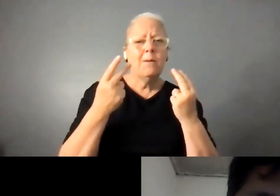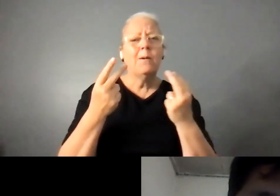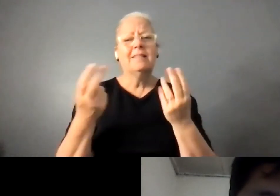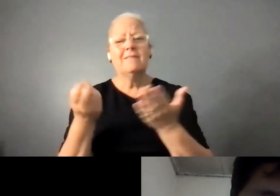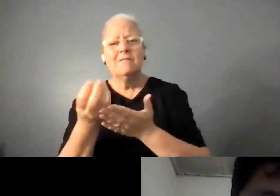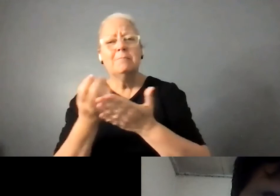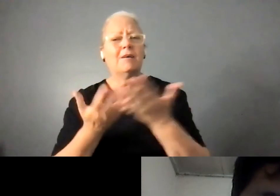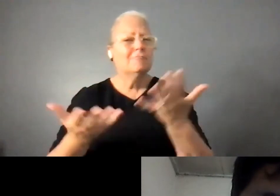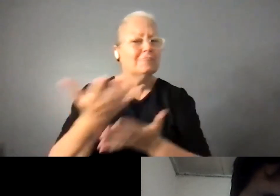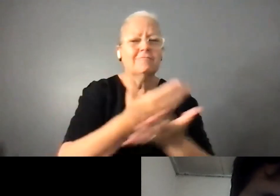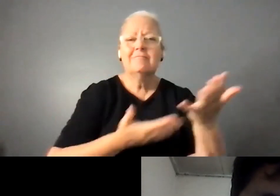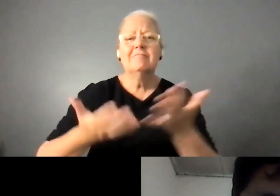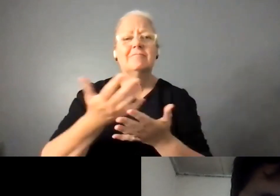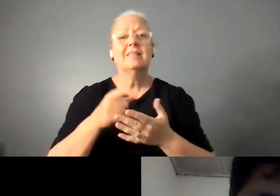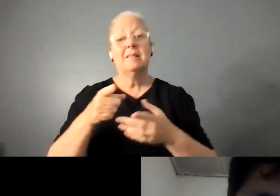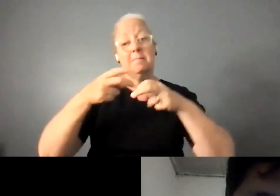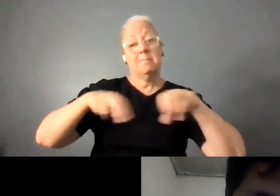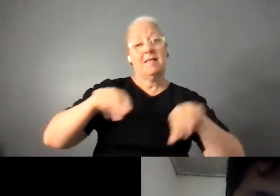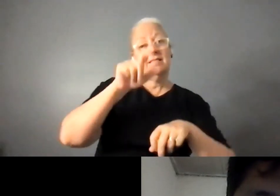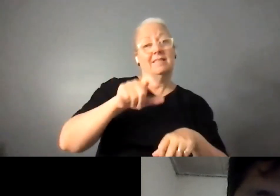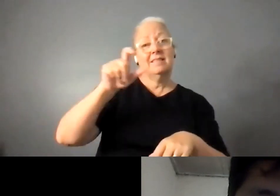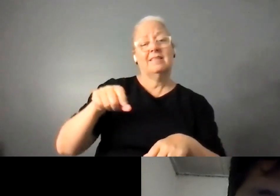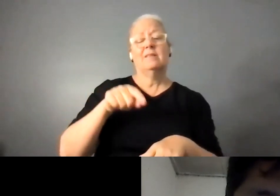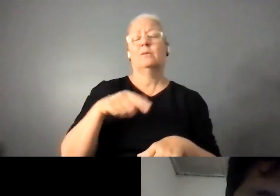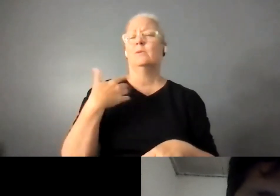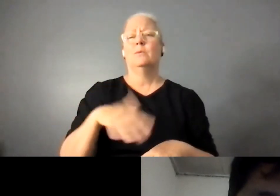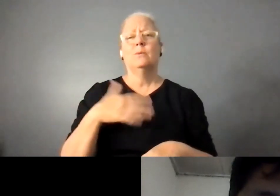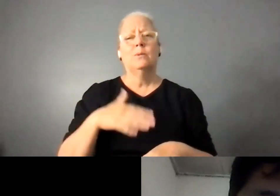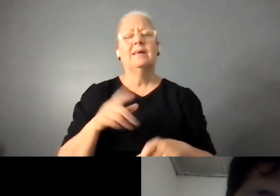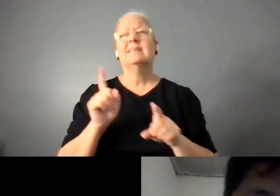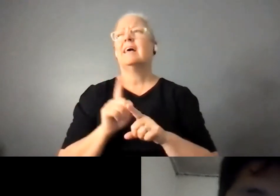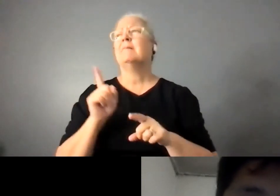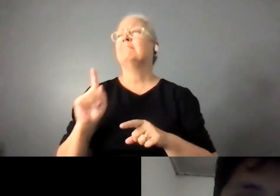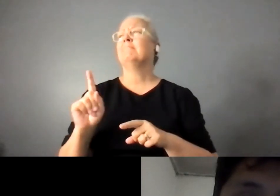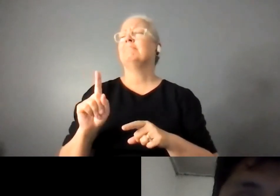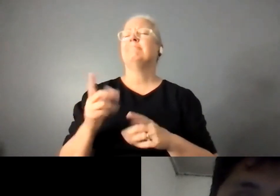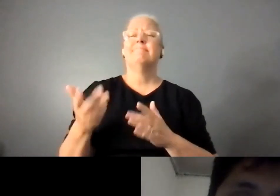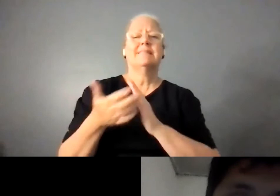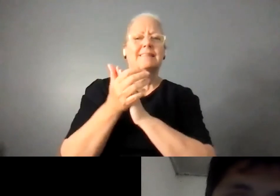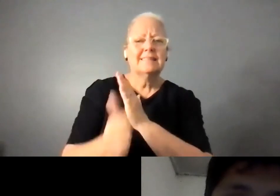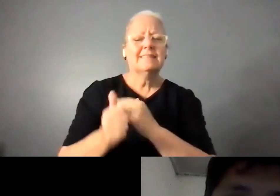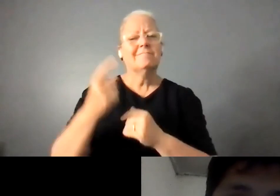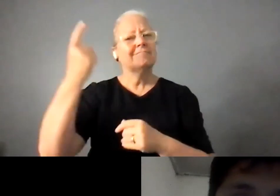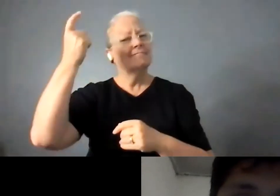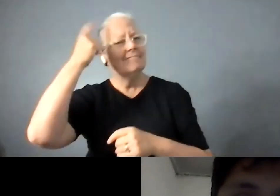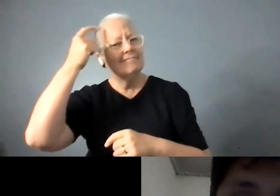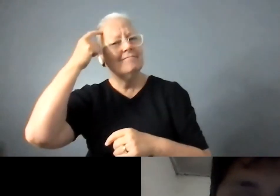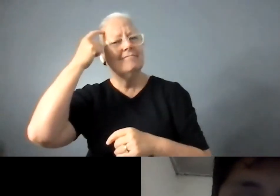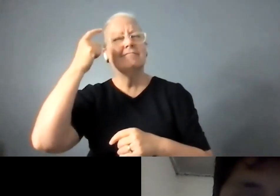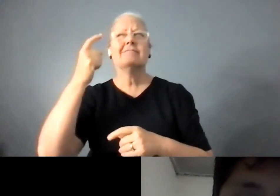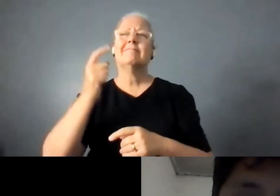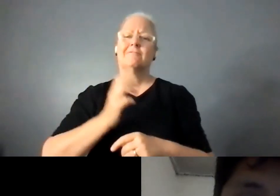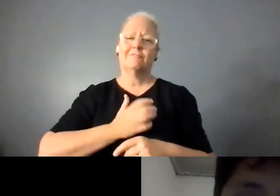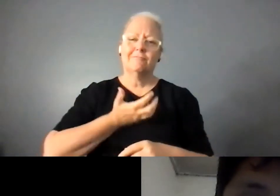have shown us very interesting lessons and very enriching thoughts. They've taught